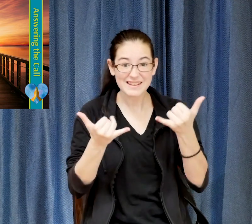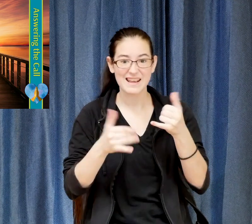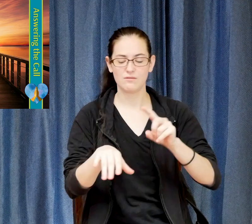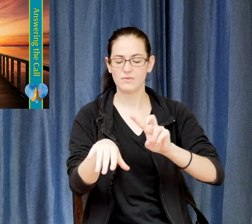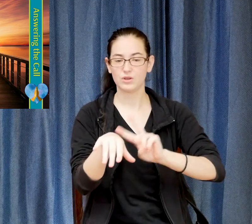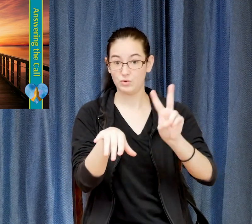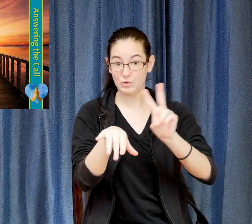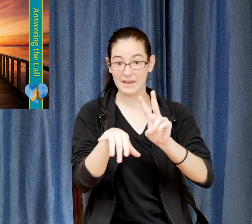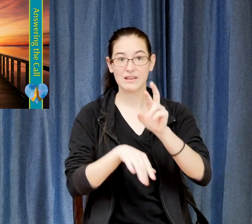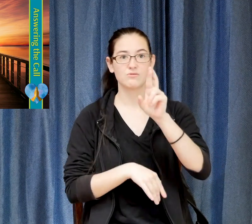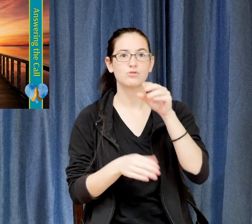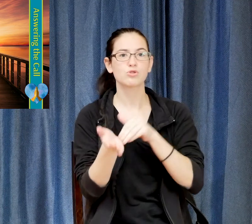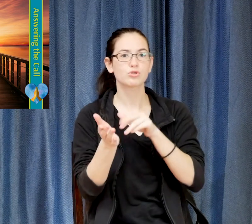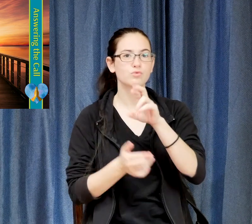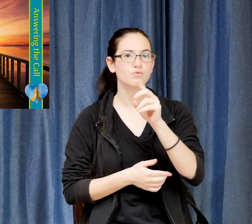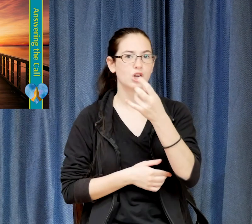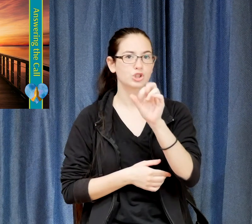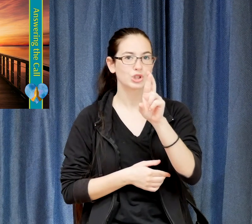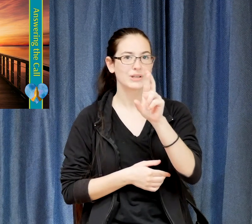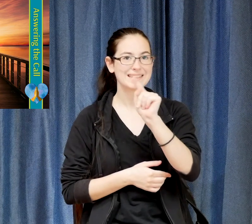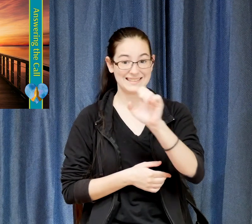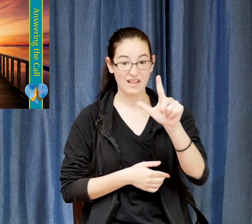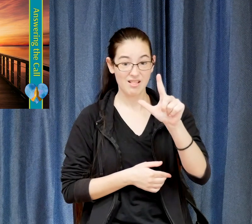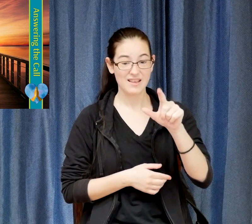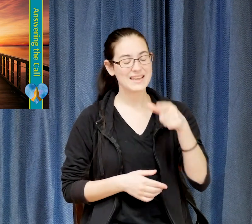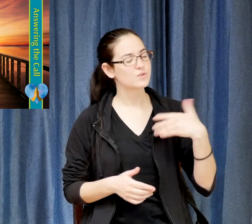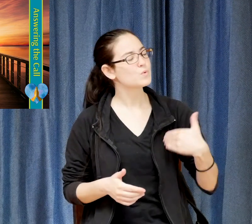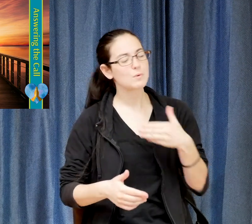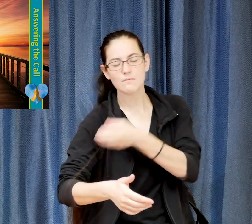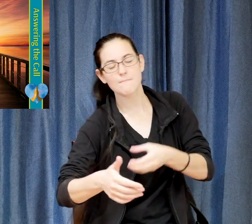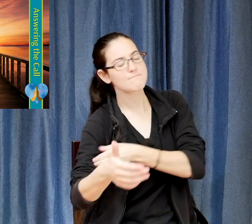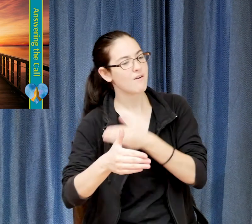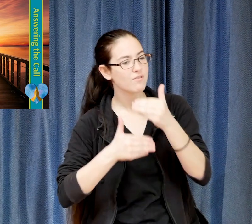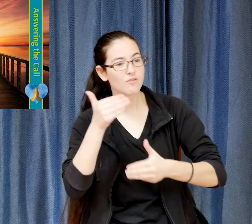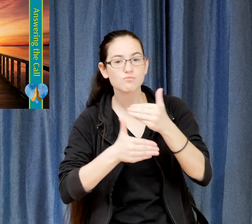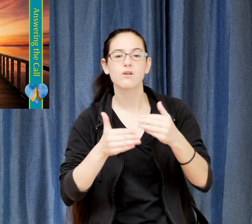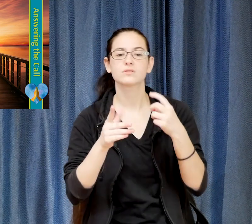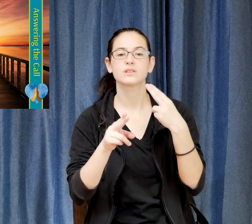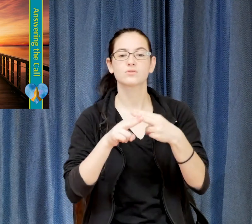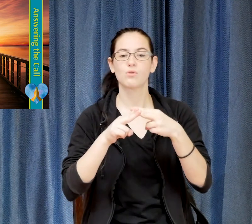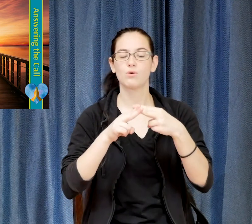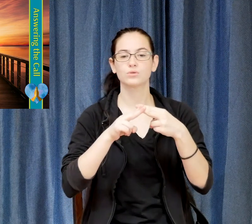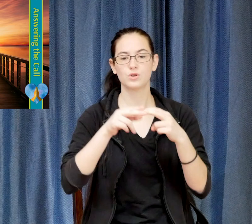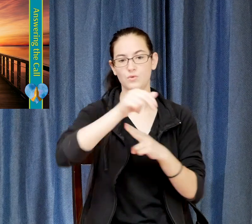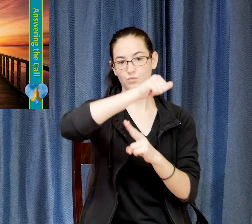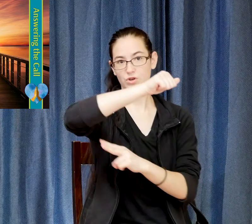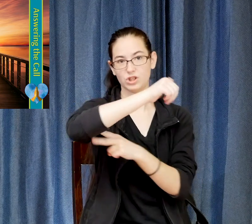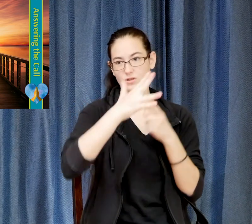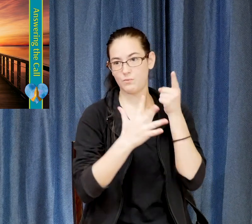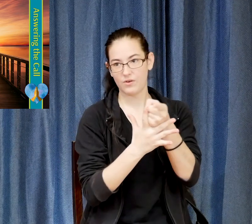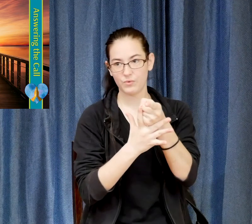with Dr. Roger Teal. He'll take us through a powerful process he calls Bridges to Breakthrough. Offered on a love